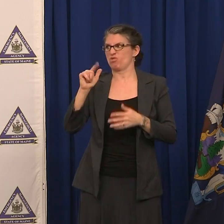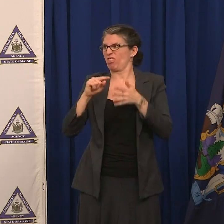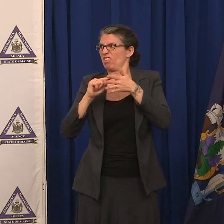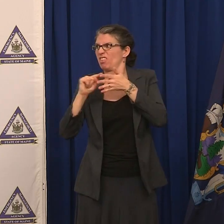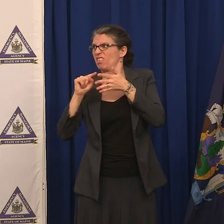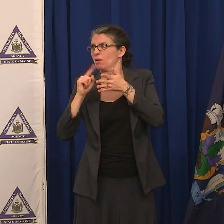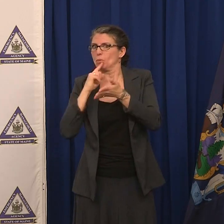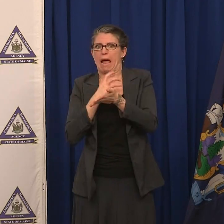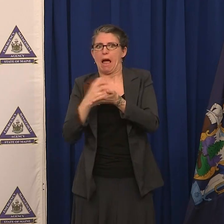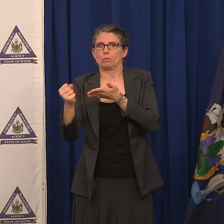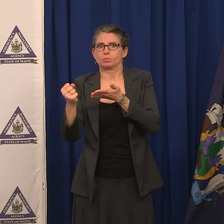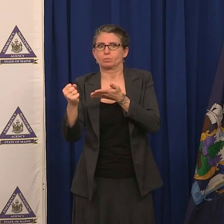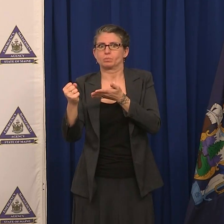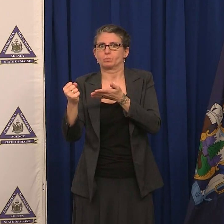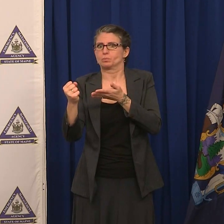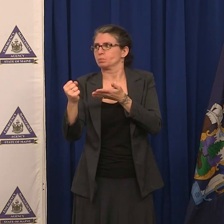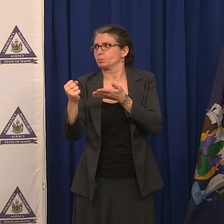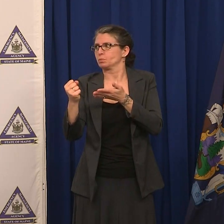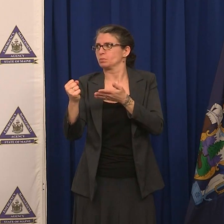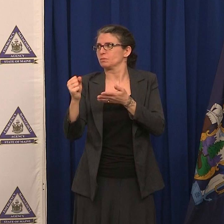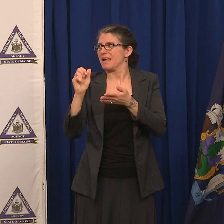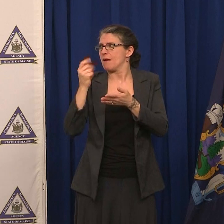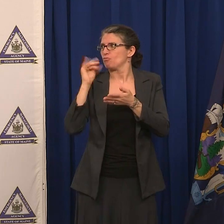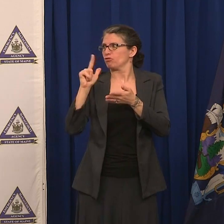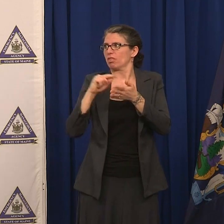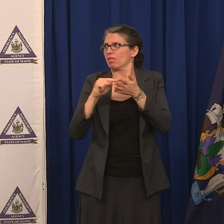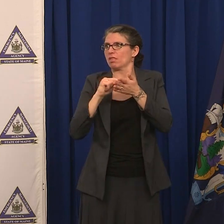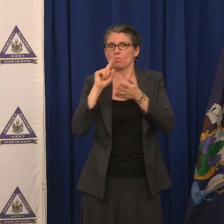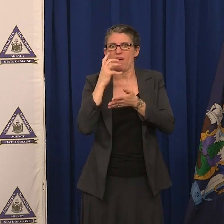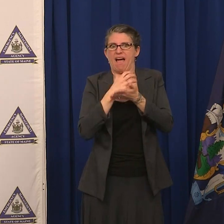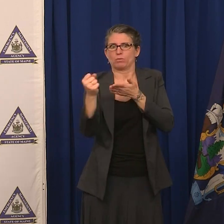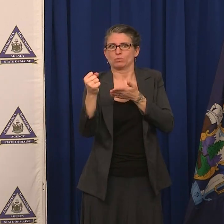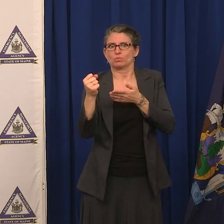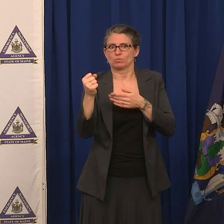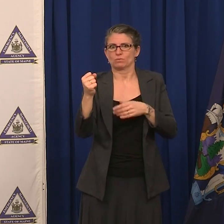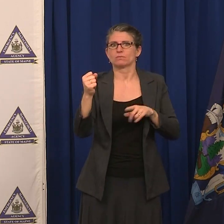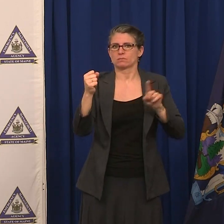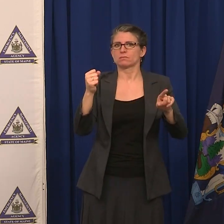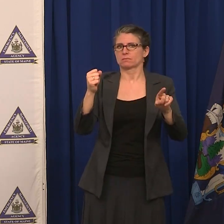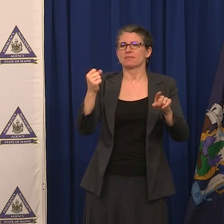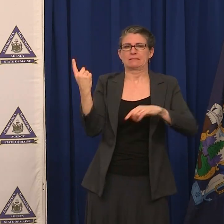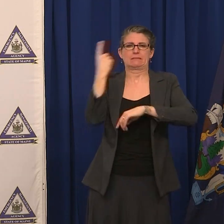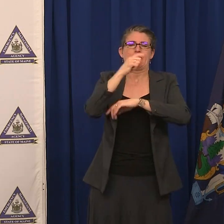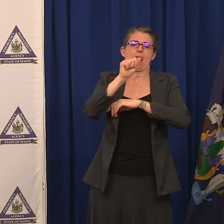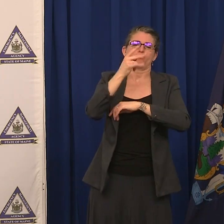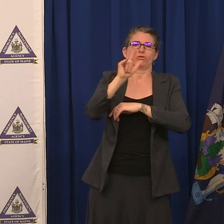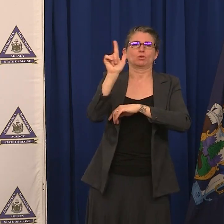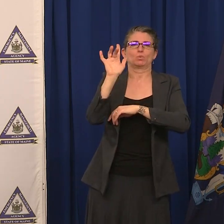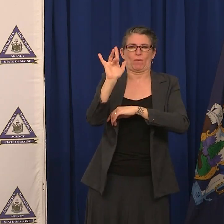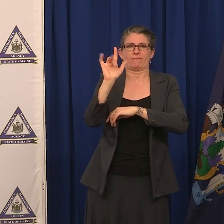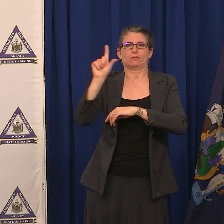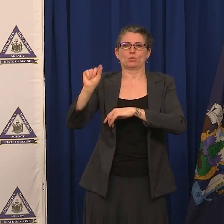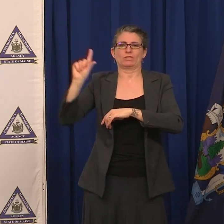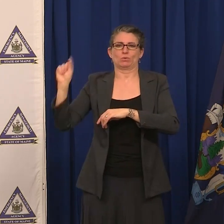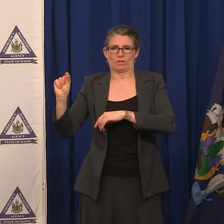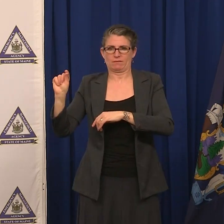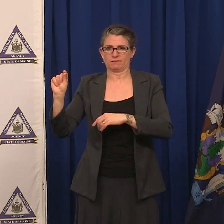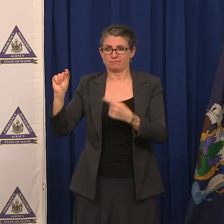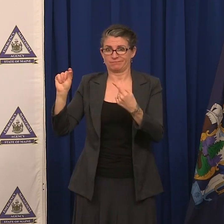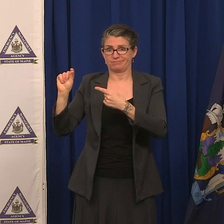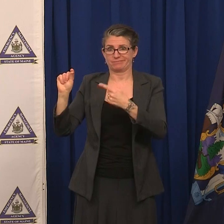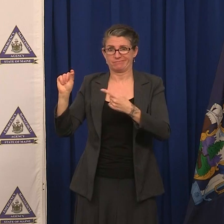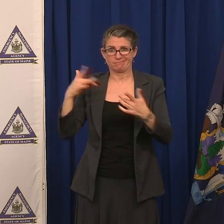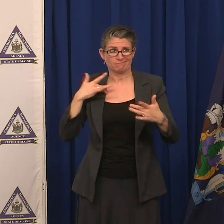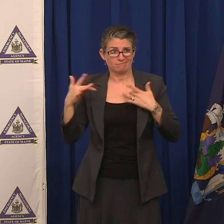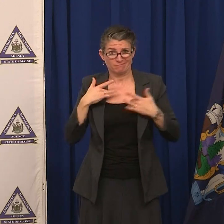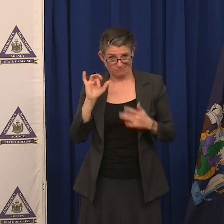And I guess a follow-up after you answer that, if you don't mind. Okay, sure thing, Steve. So Steve's question is with respect to certain models that are